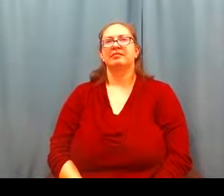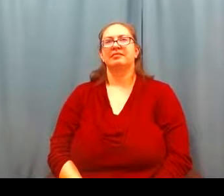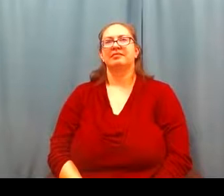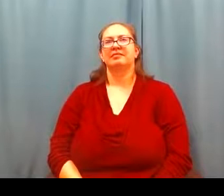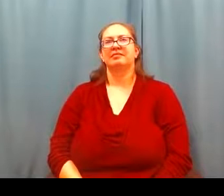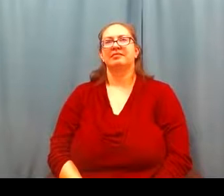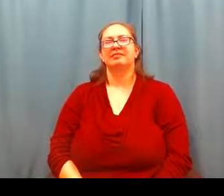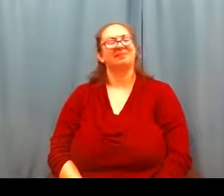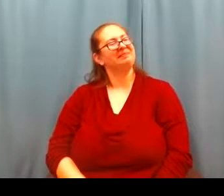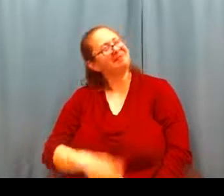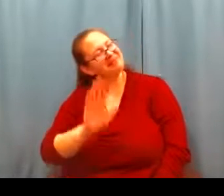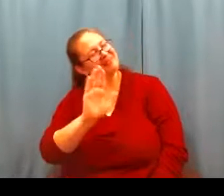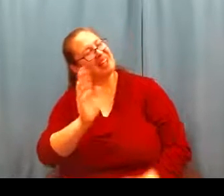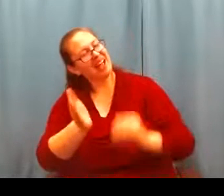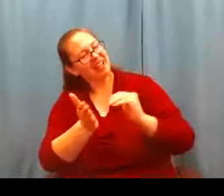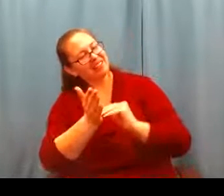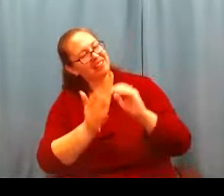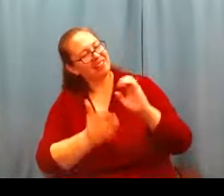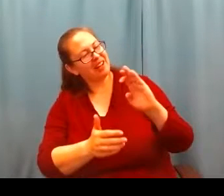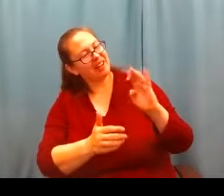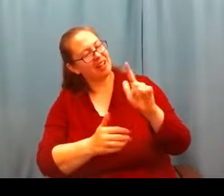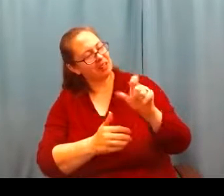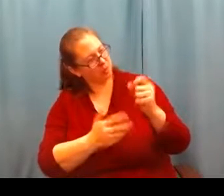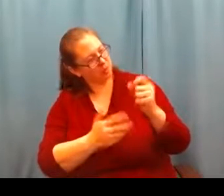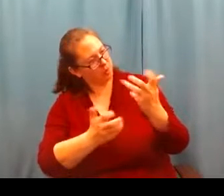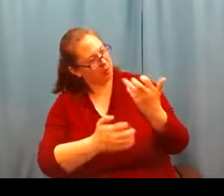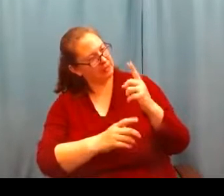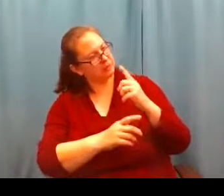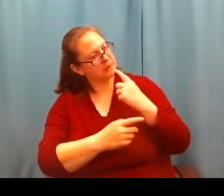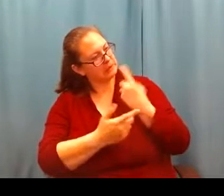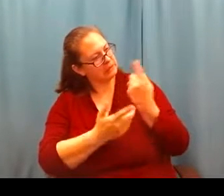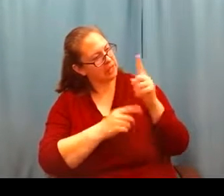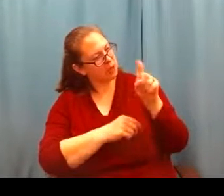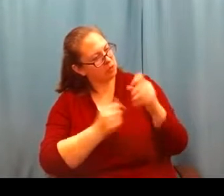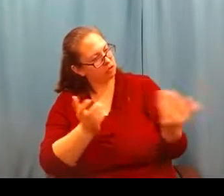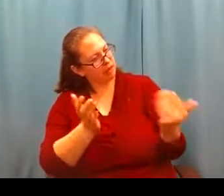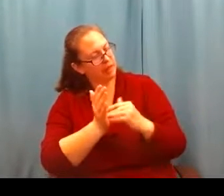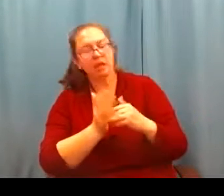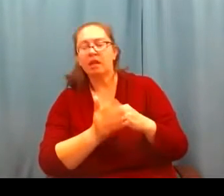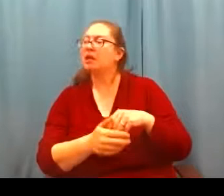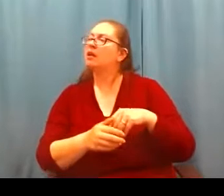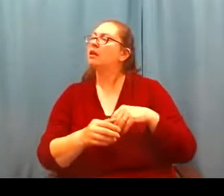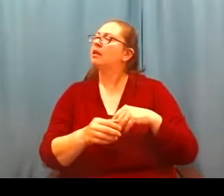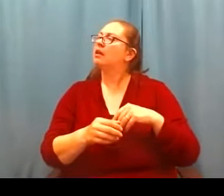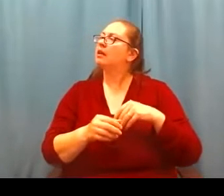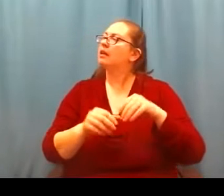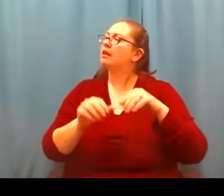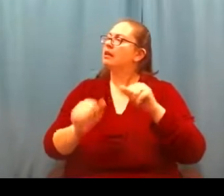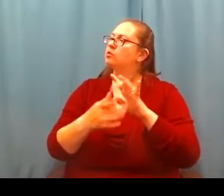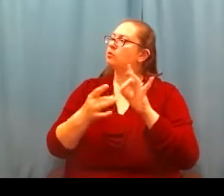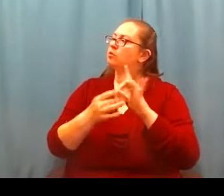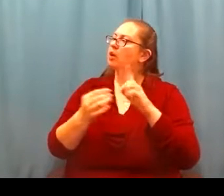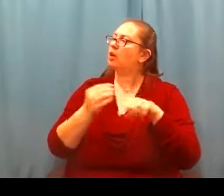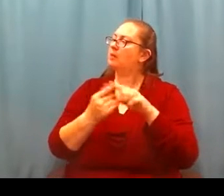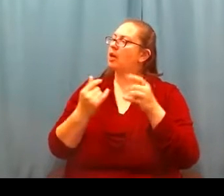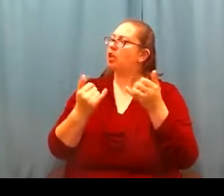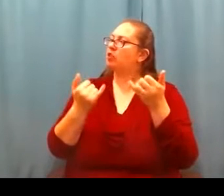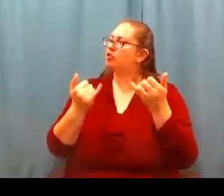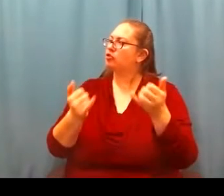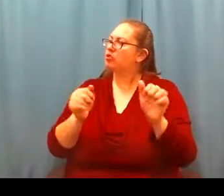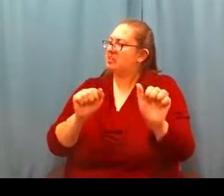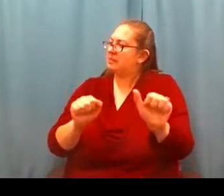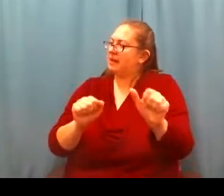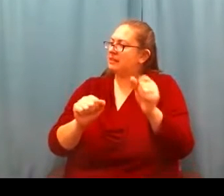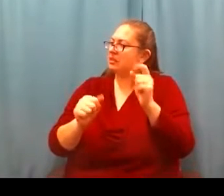Hi, Dr. Echols. Would you like for me to repeat the question? Yes. Okay. Can you speak to the current capacity of contact tracing and plans to increase